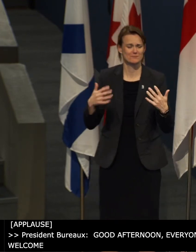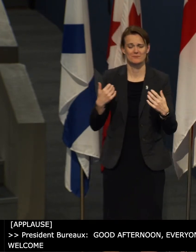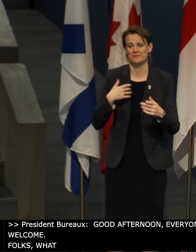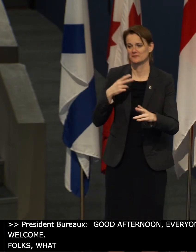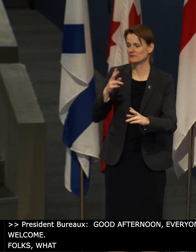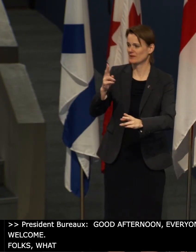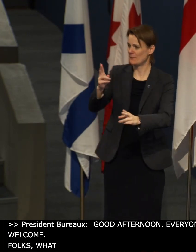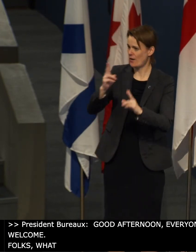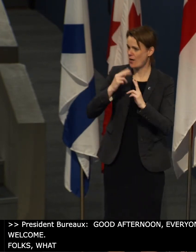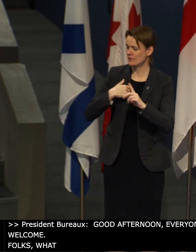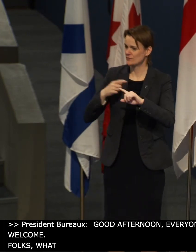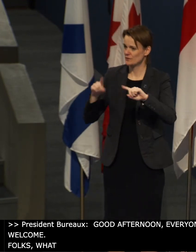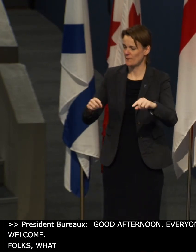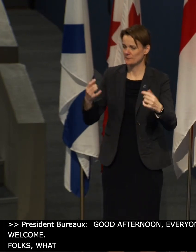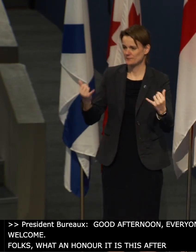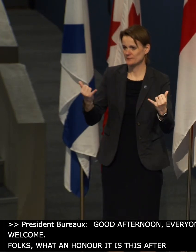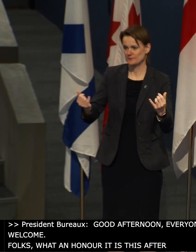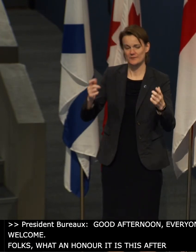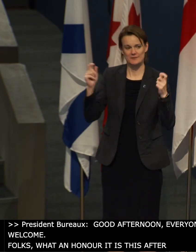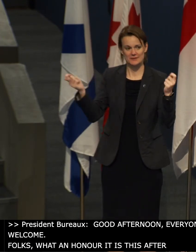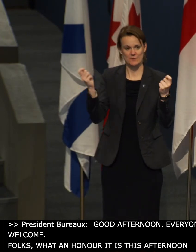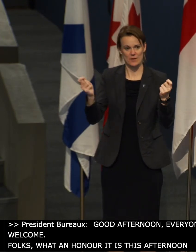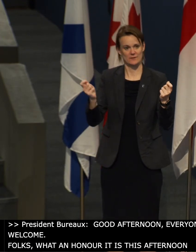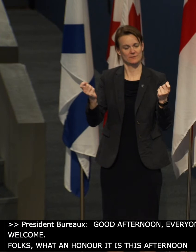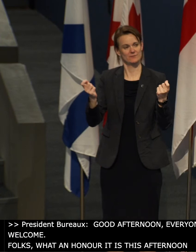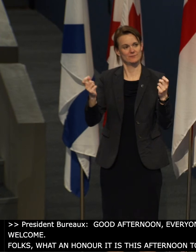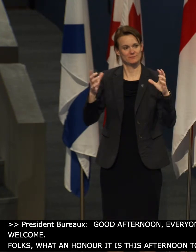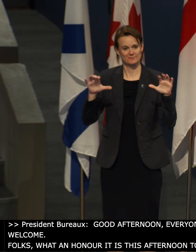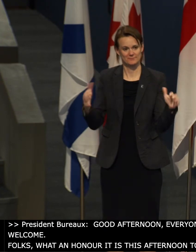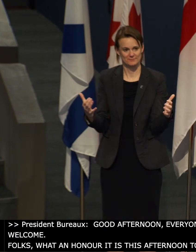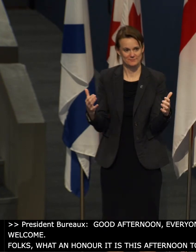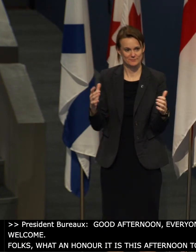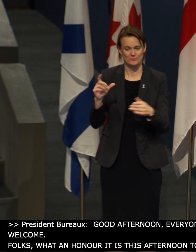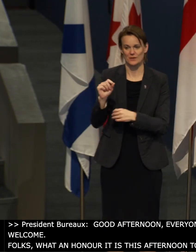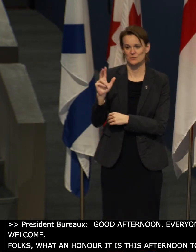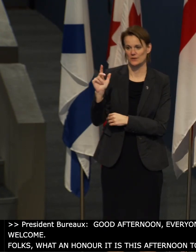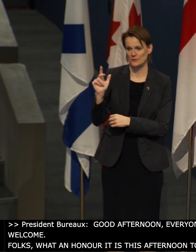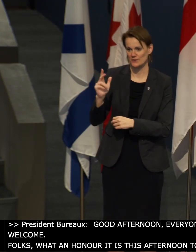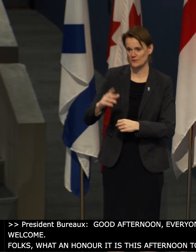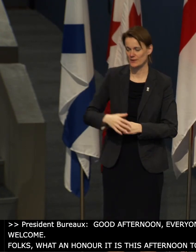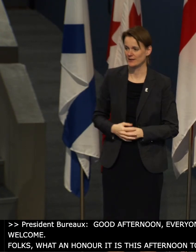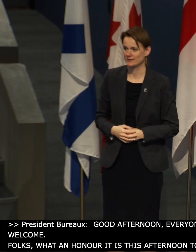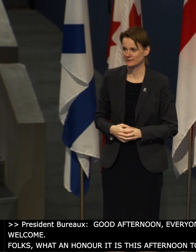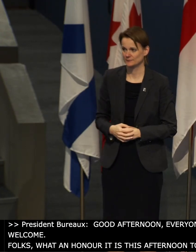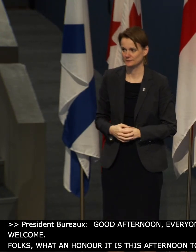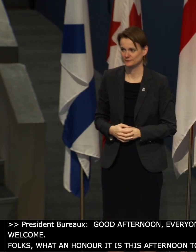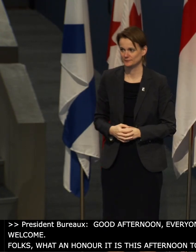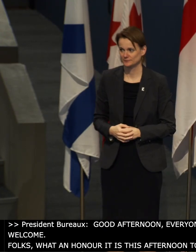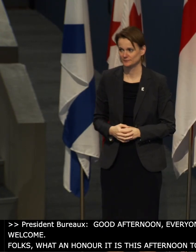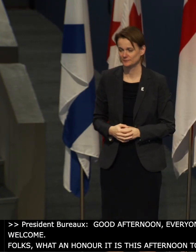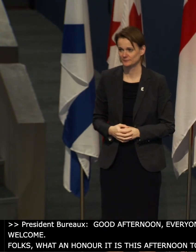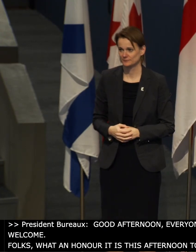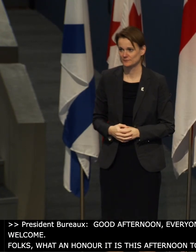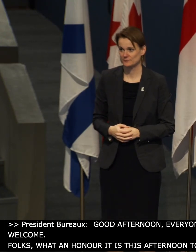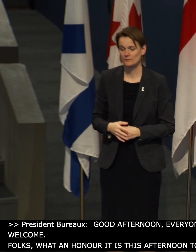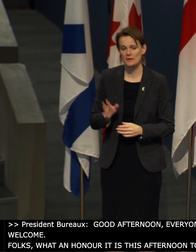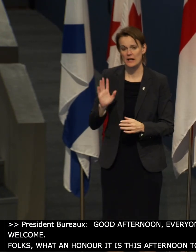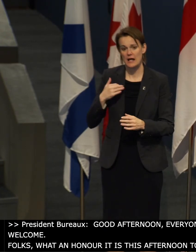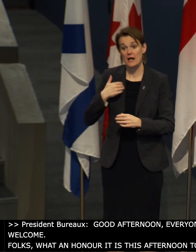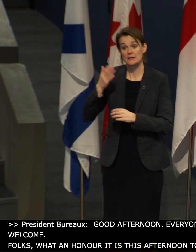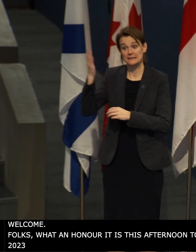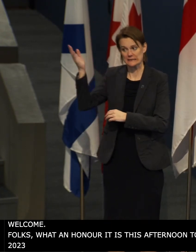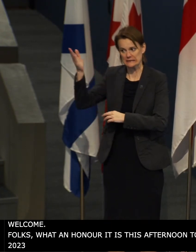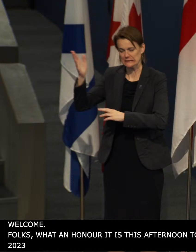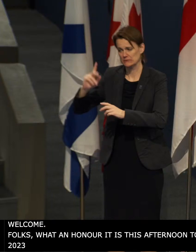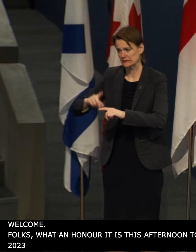this afternoon to celebrate the success of the graduating class of 2023. Before I get started, I just